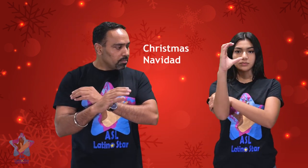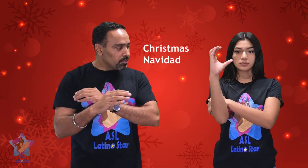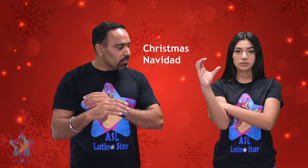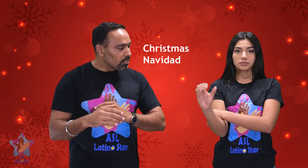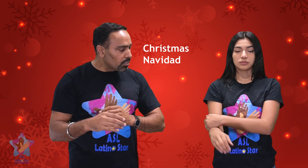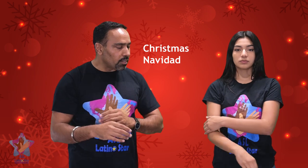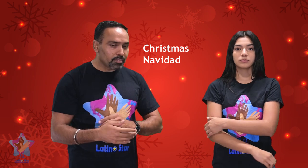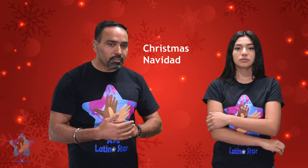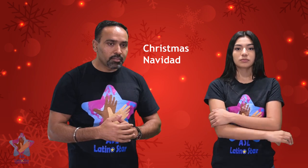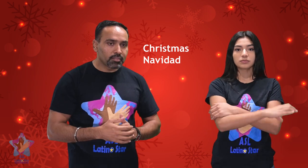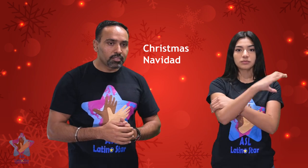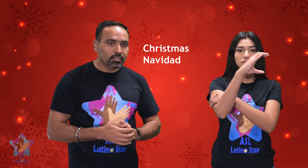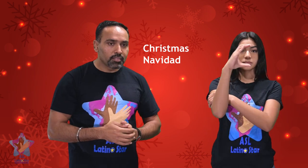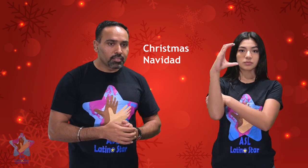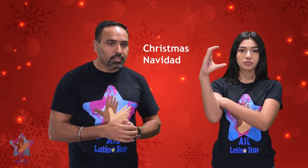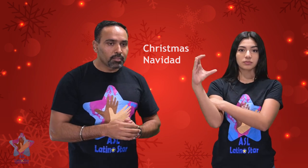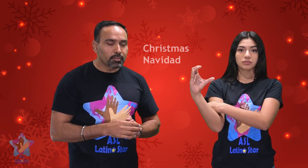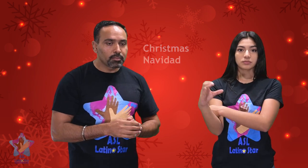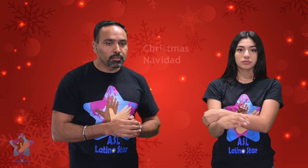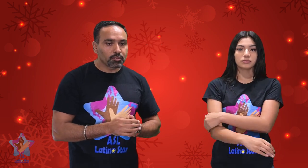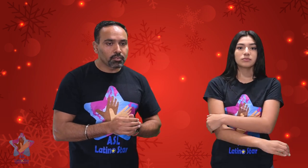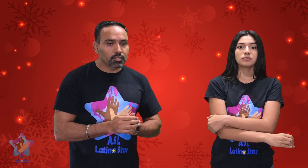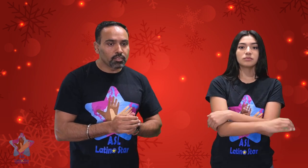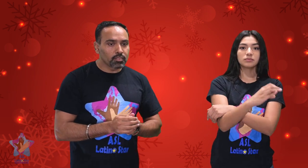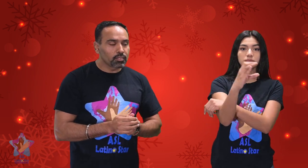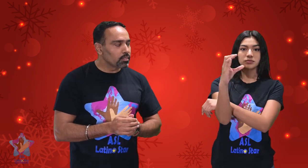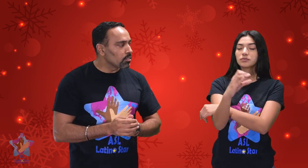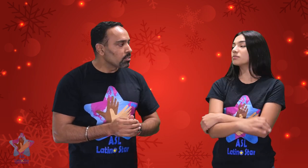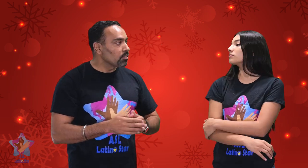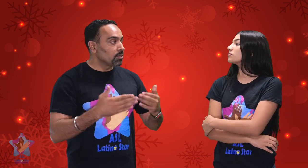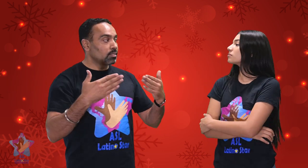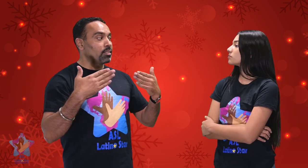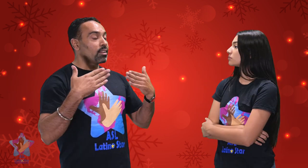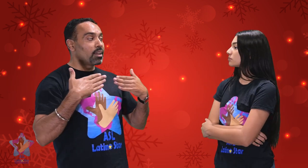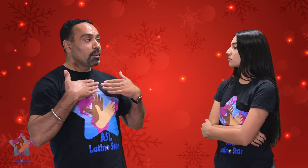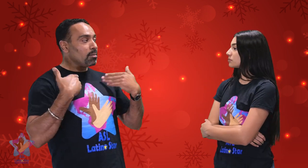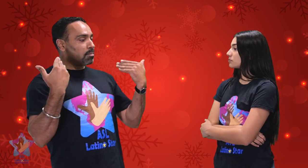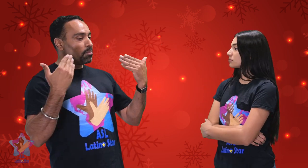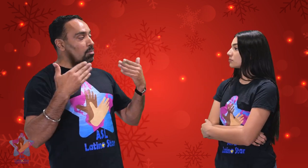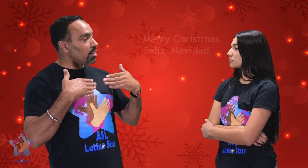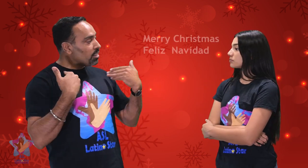Yeah. Navidad. Again. Merry.